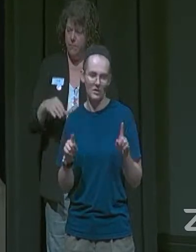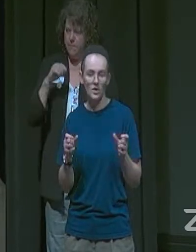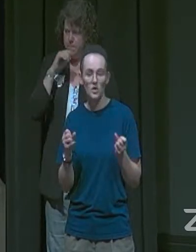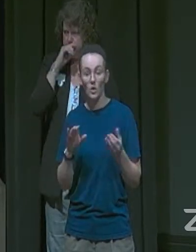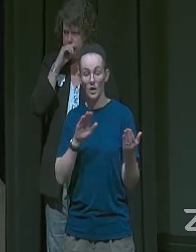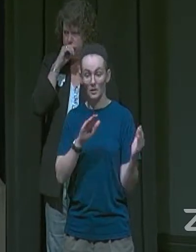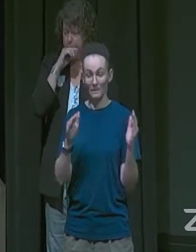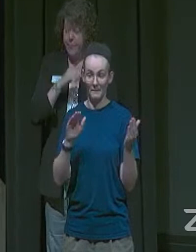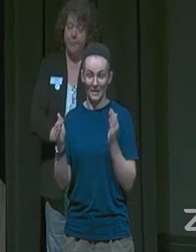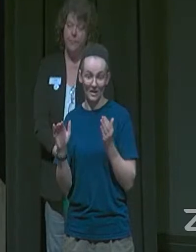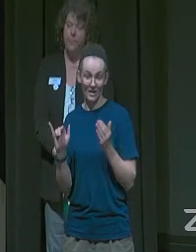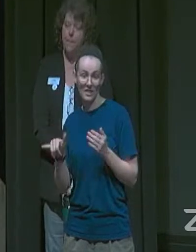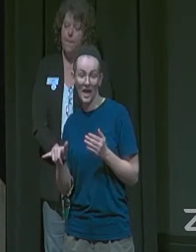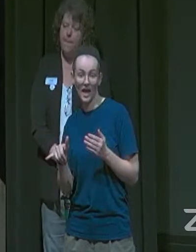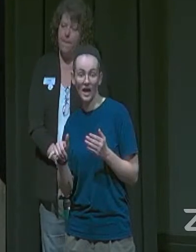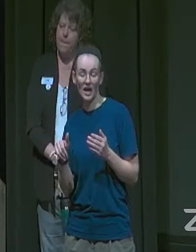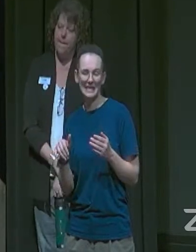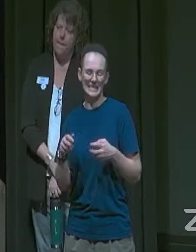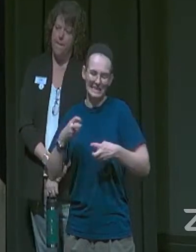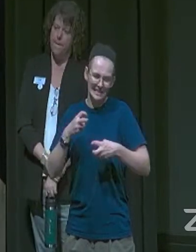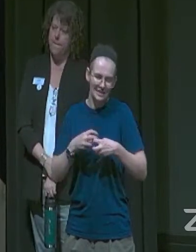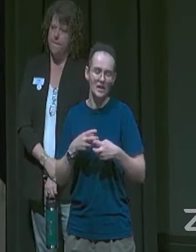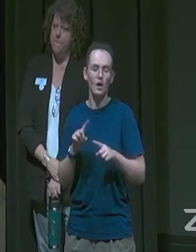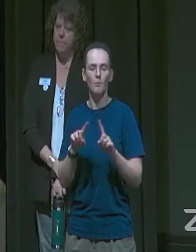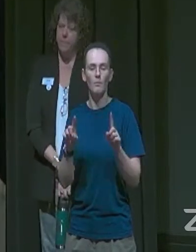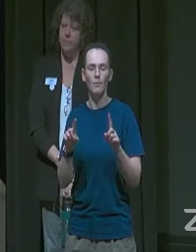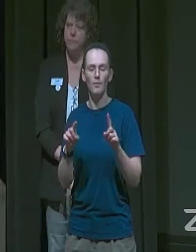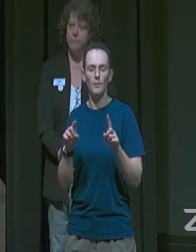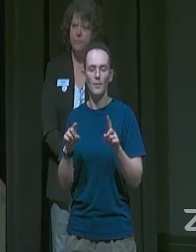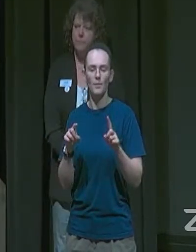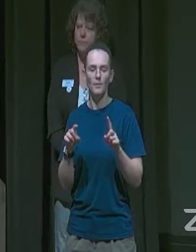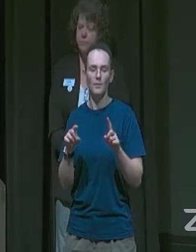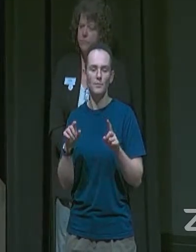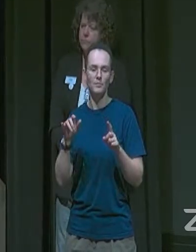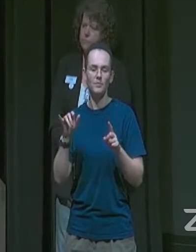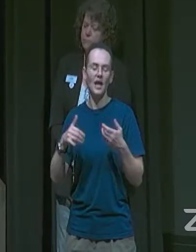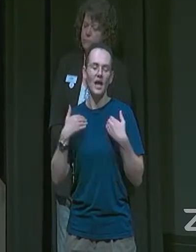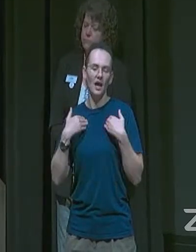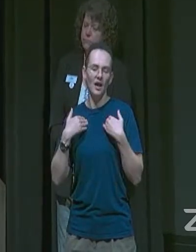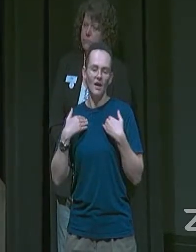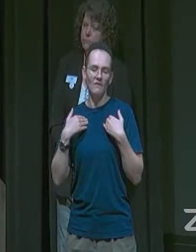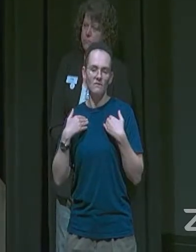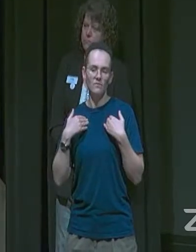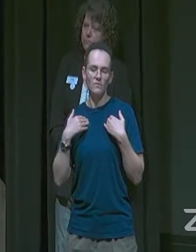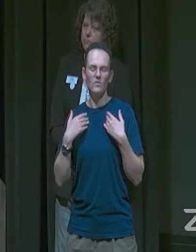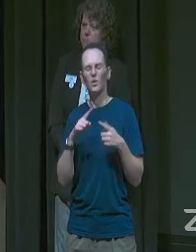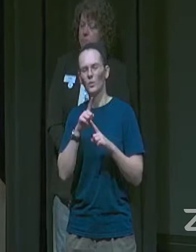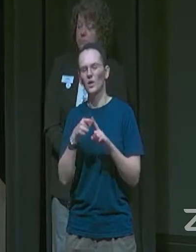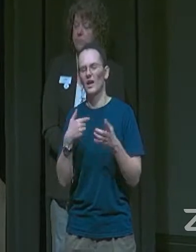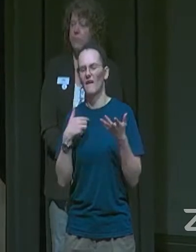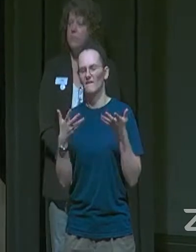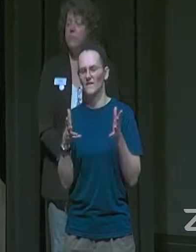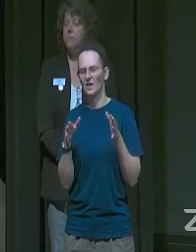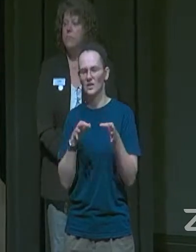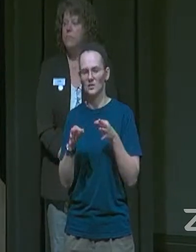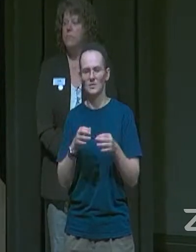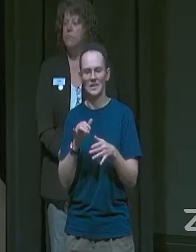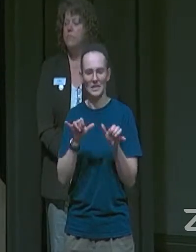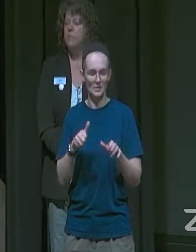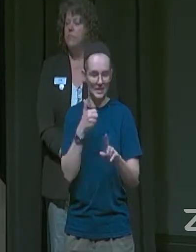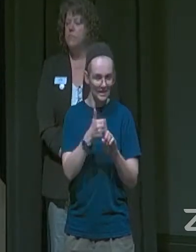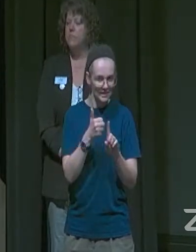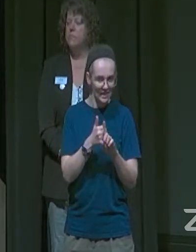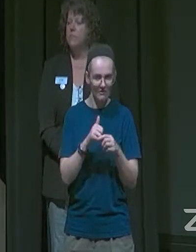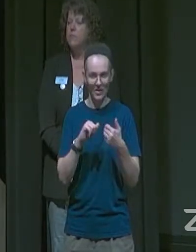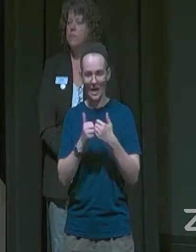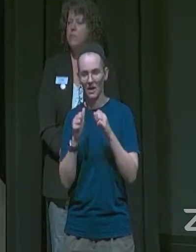to compare that would be difficult. But that's the so when I was explaining the system itself and how it's able